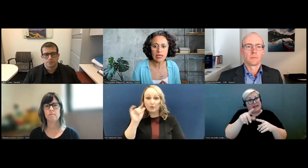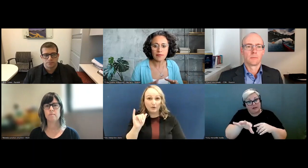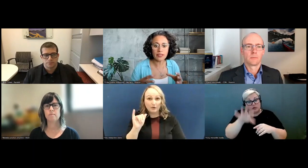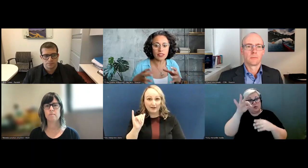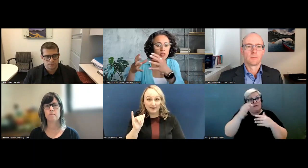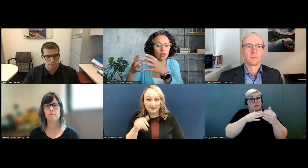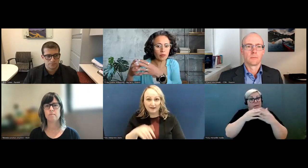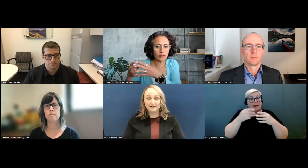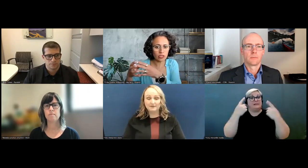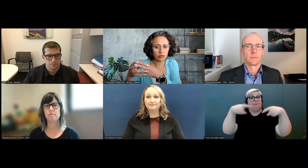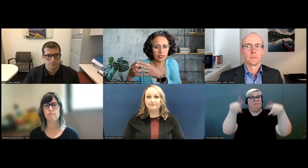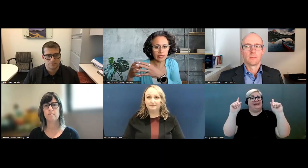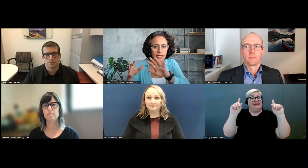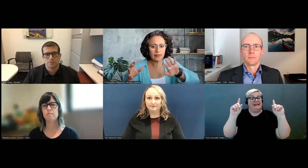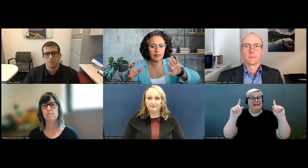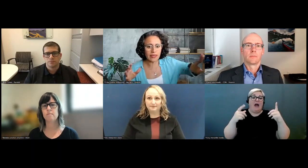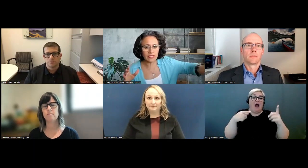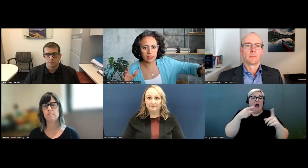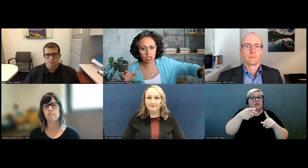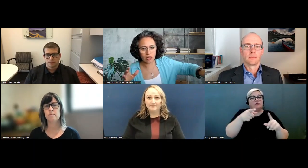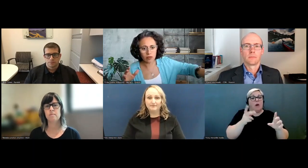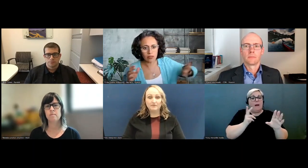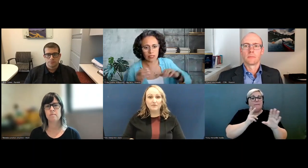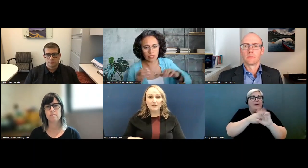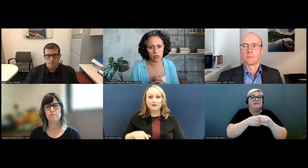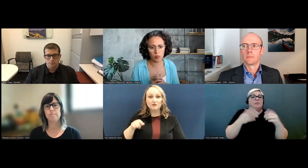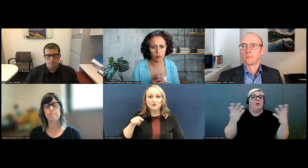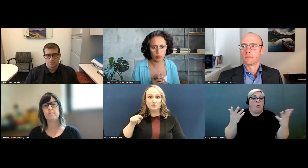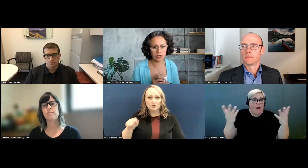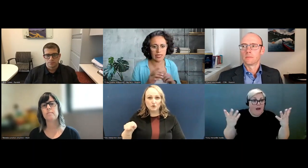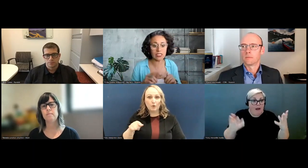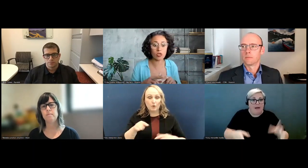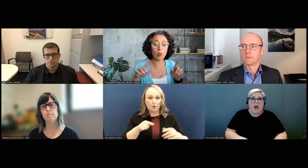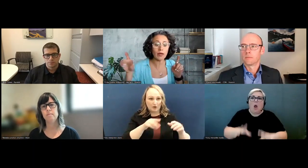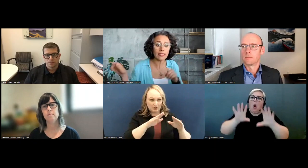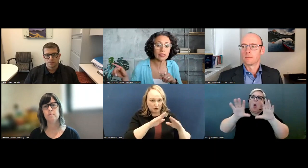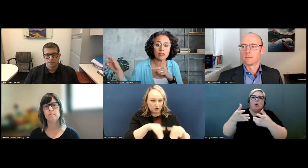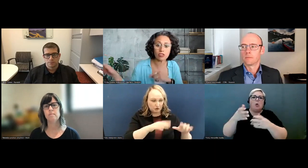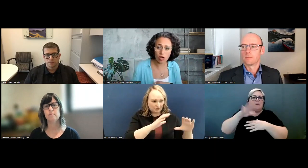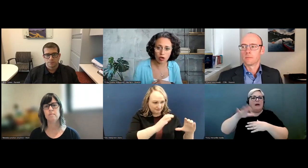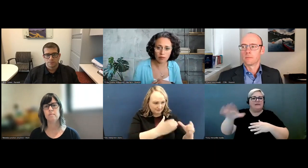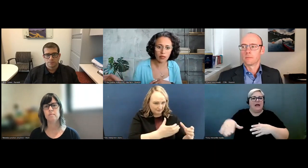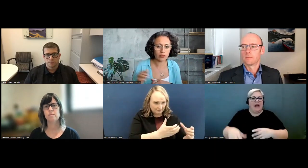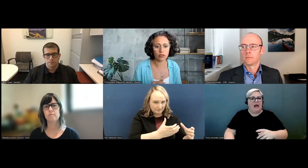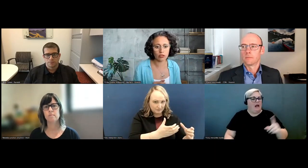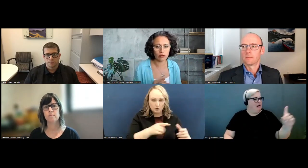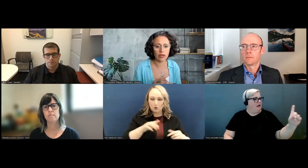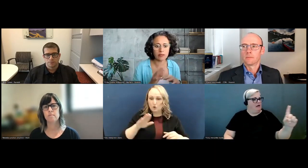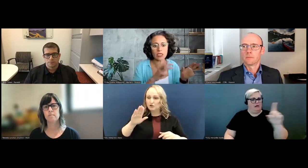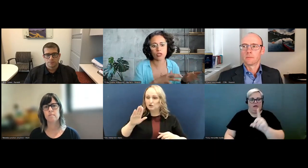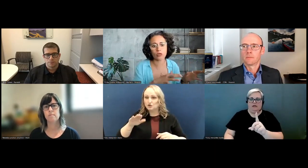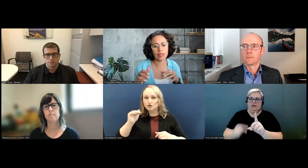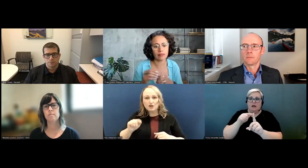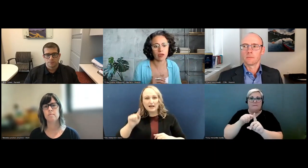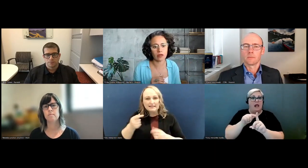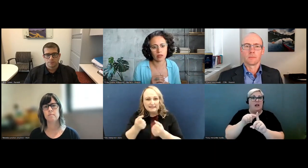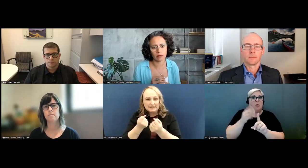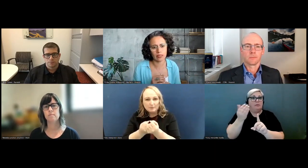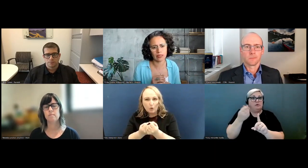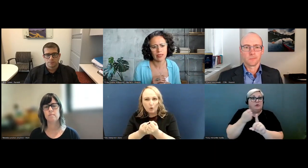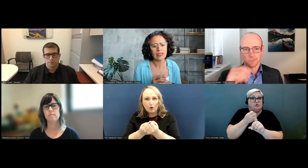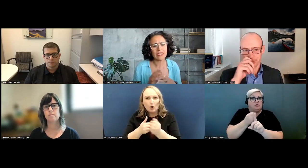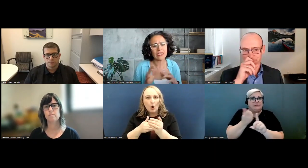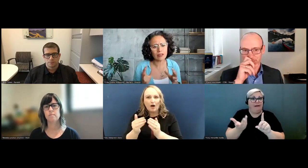this is the group of children, and that is the child who needs the supports, and it's someone else's job to do and make sure that